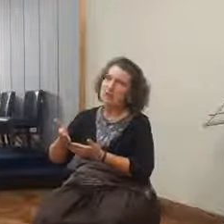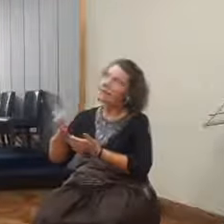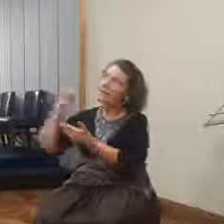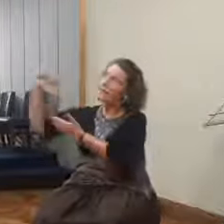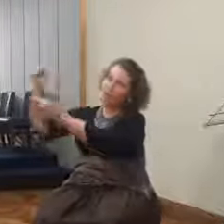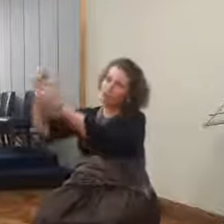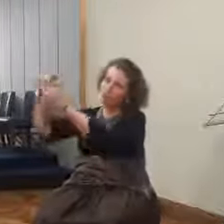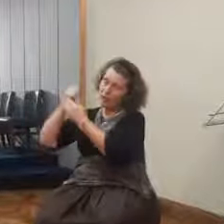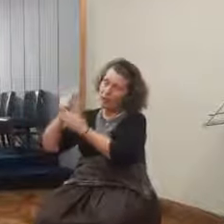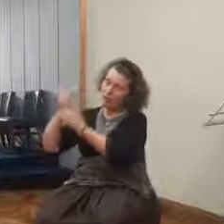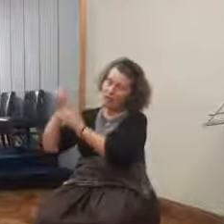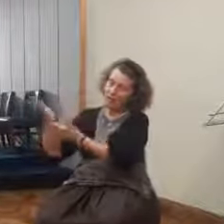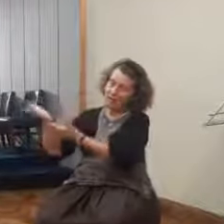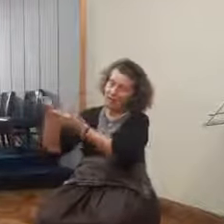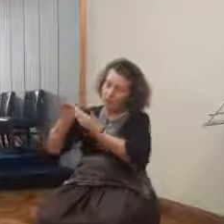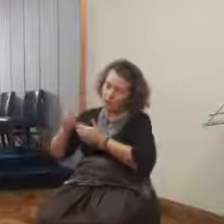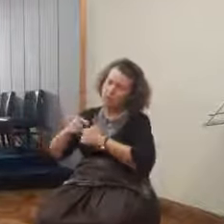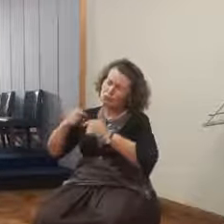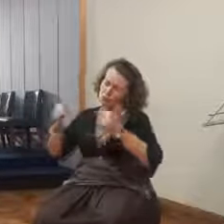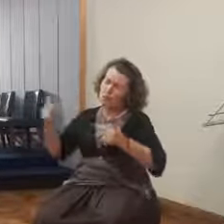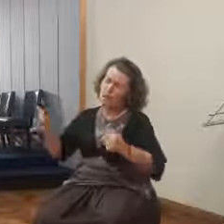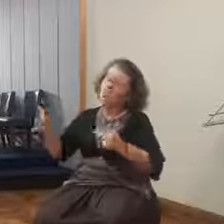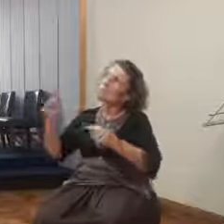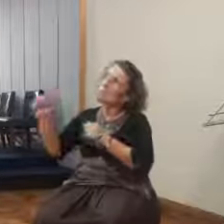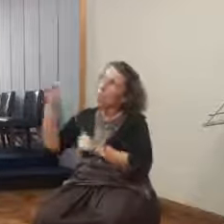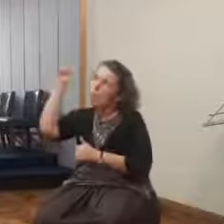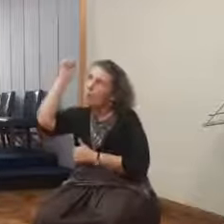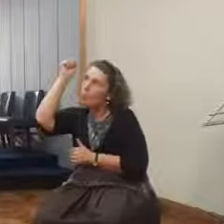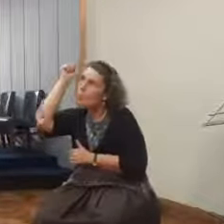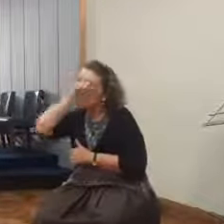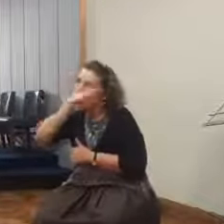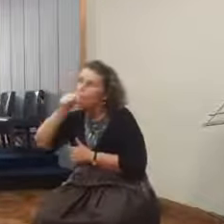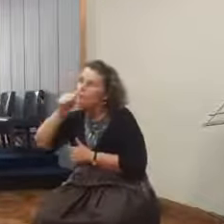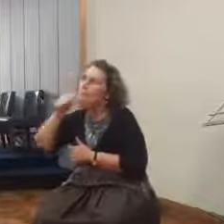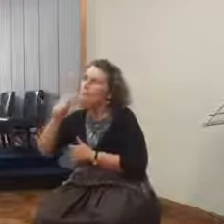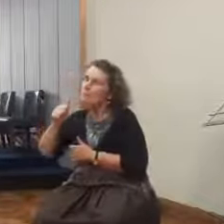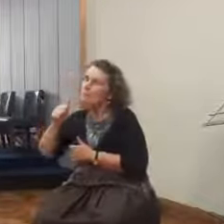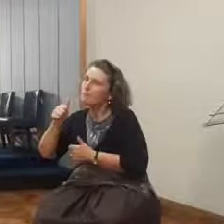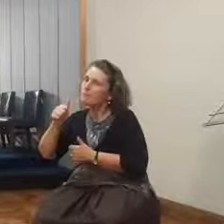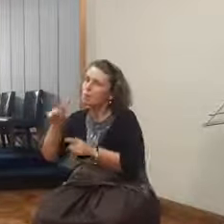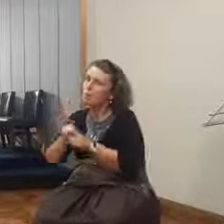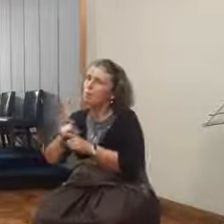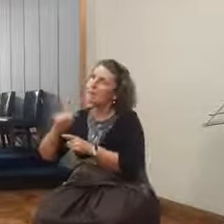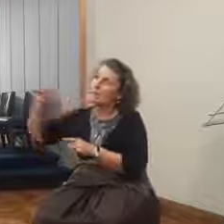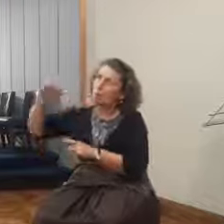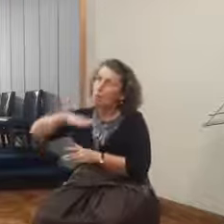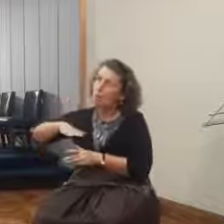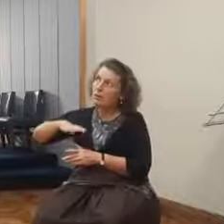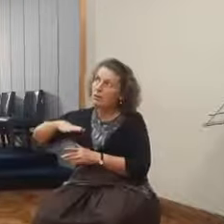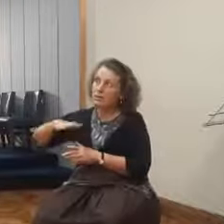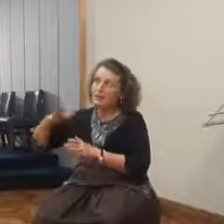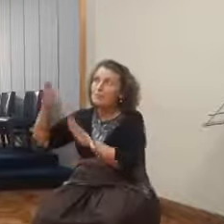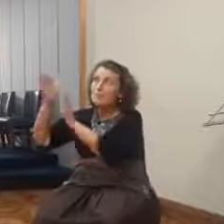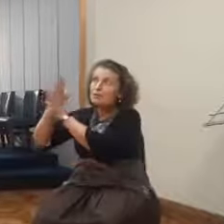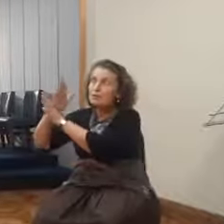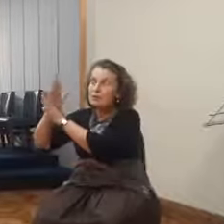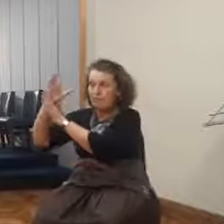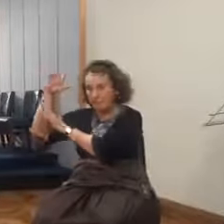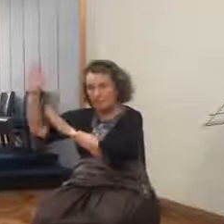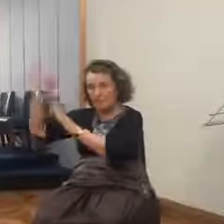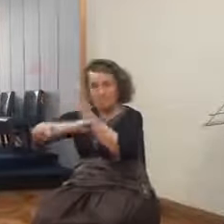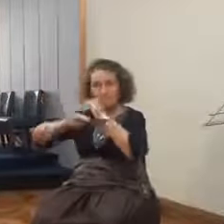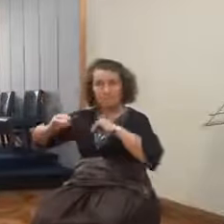us in all wisdom and prudence, having made known unto us the mystery of his will, according to his good pleasure,